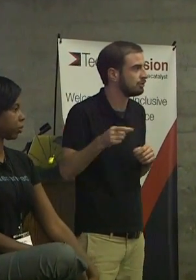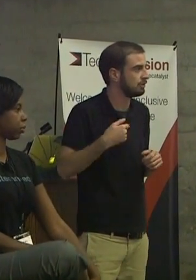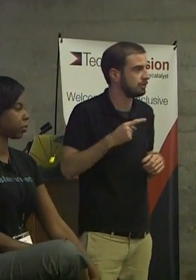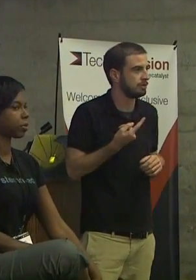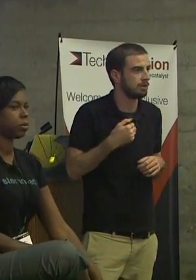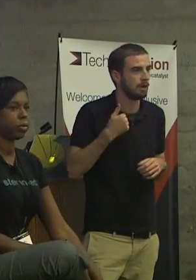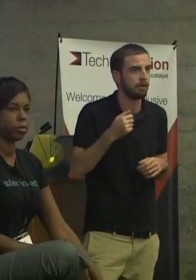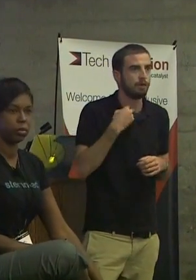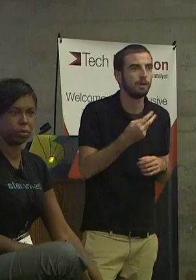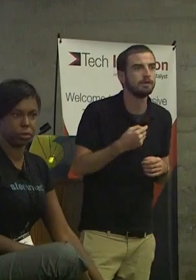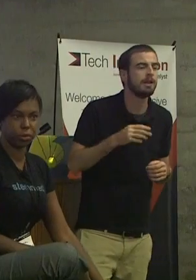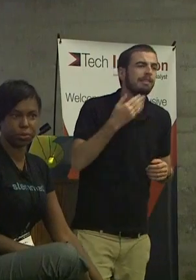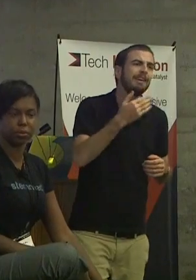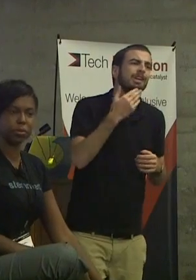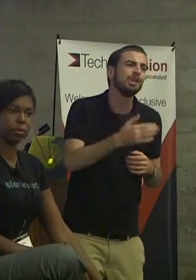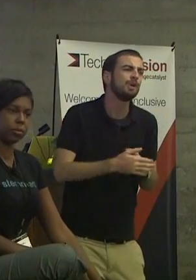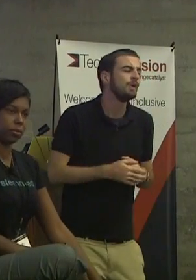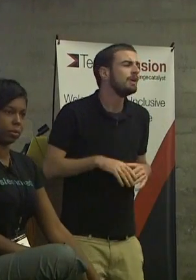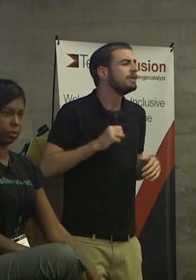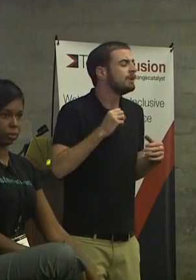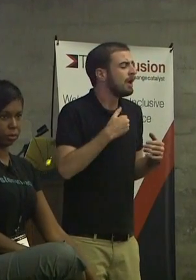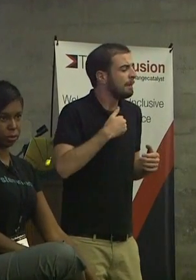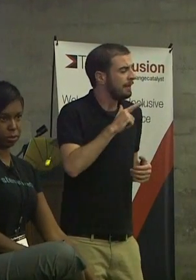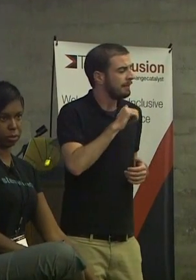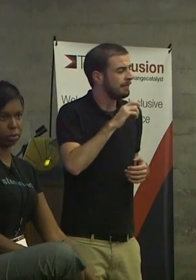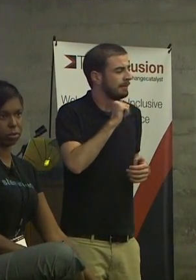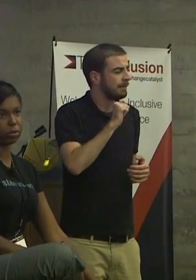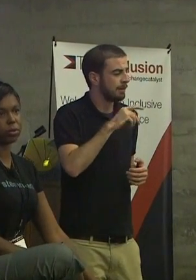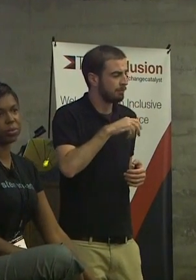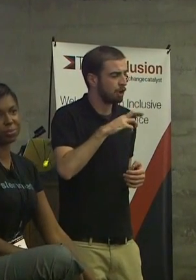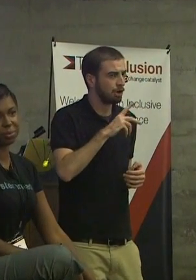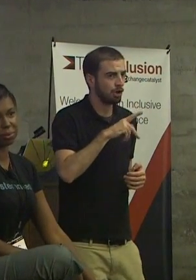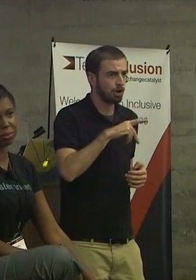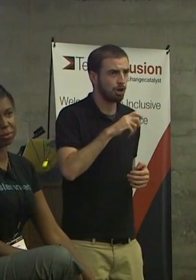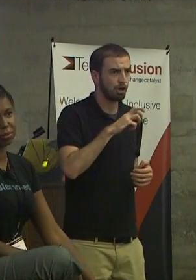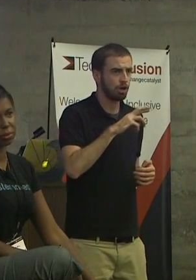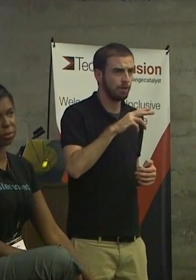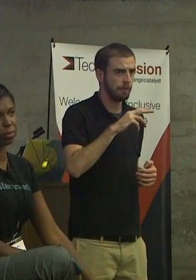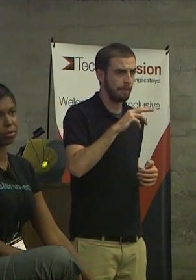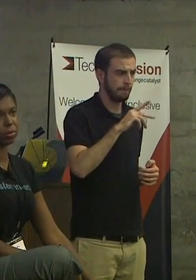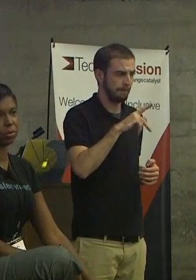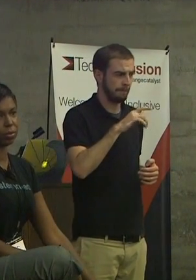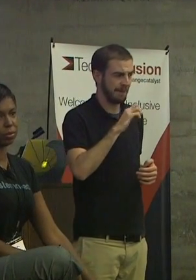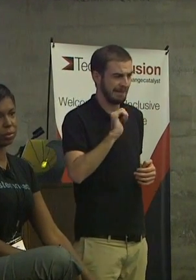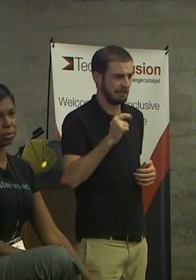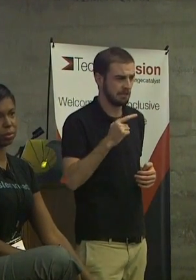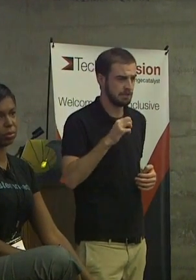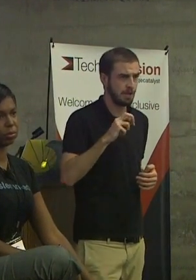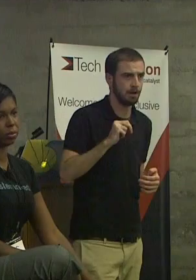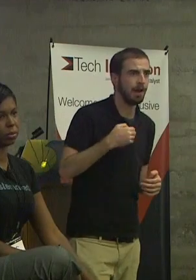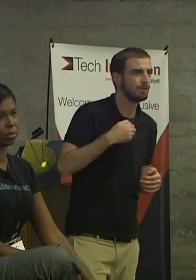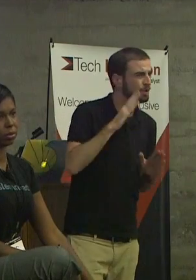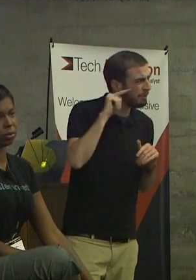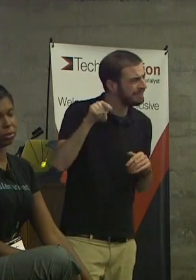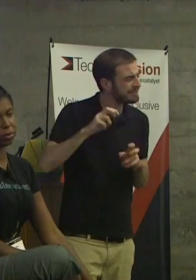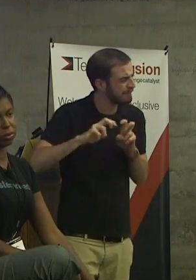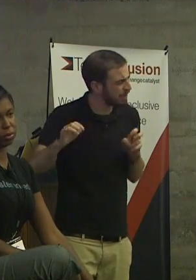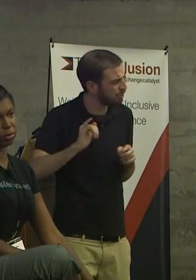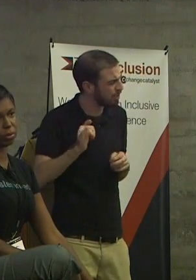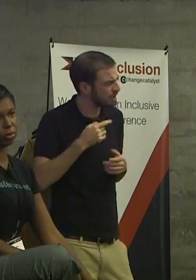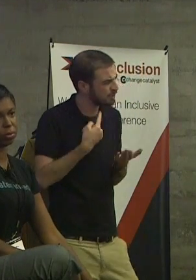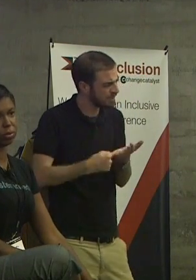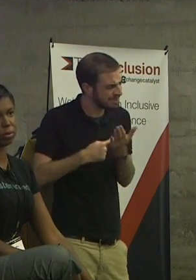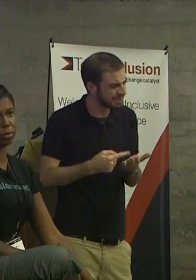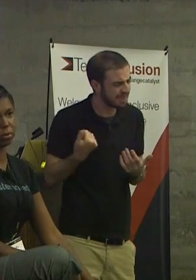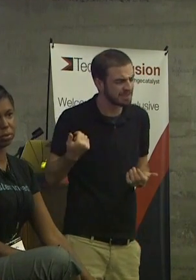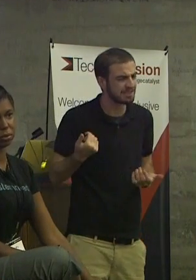heard. Thank you. So I'm Lynn Parker-Pennington, and I was hoping this panel would also talk